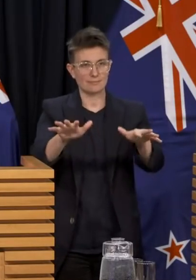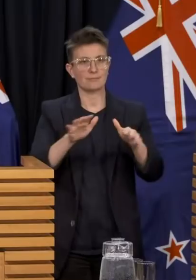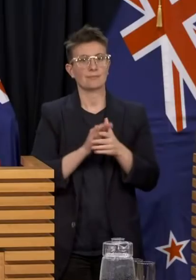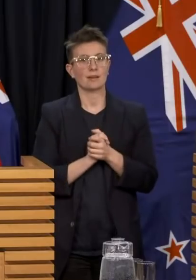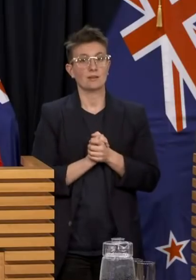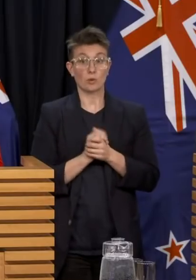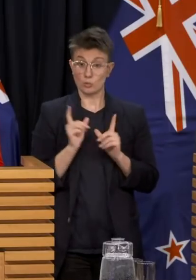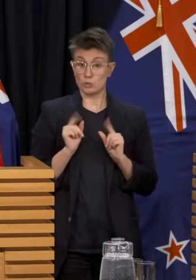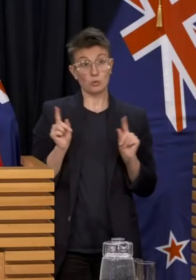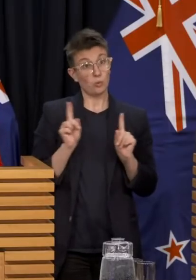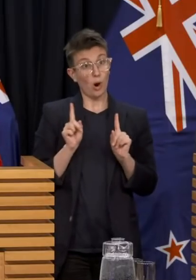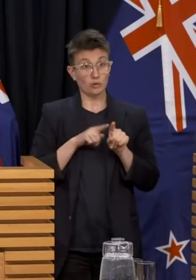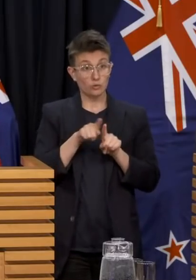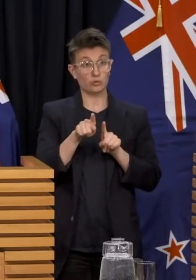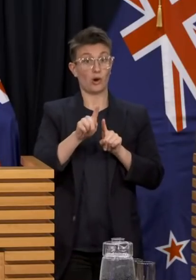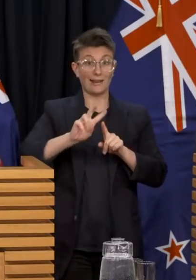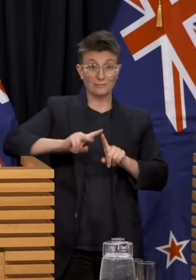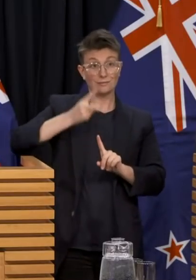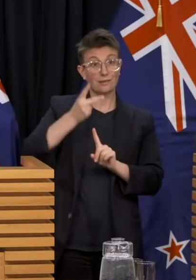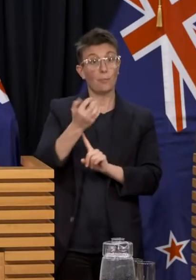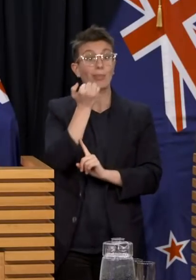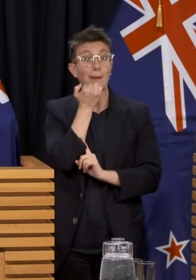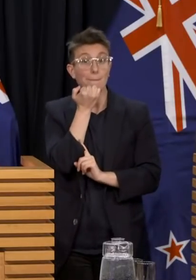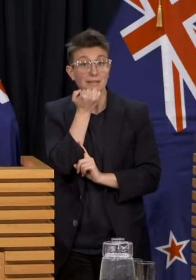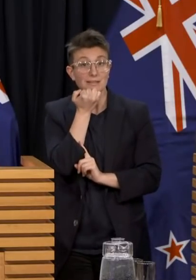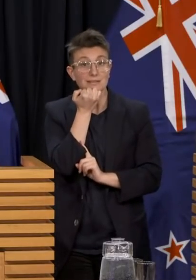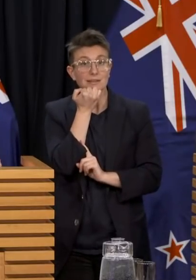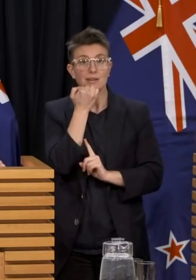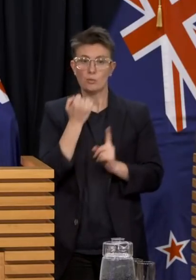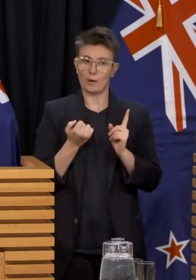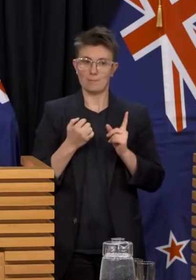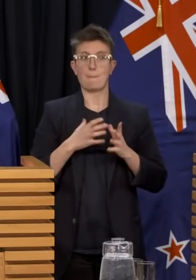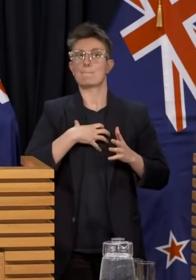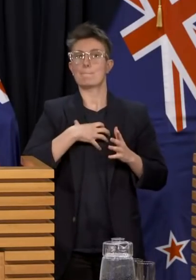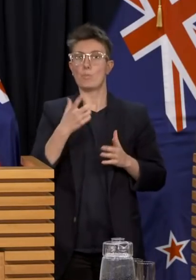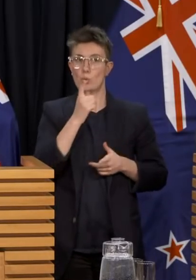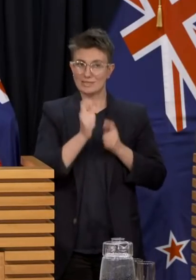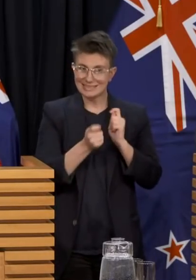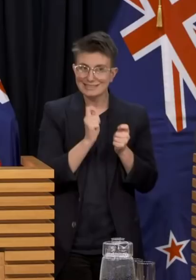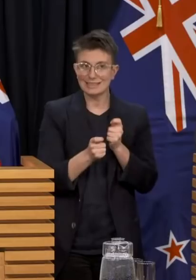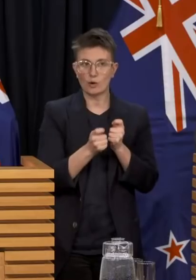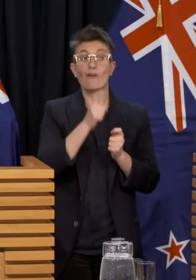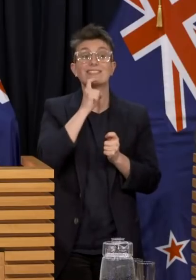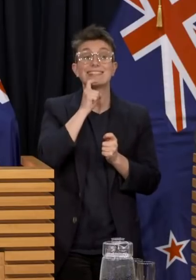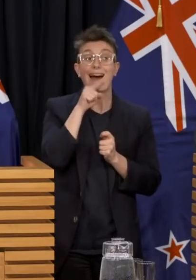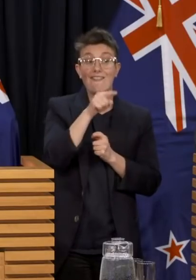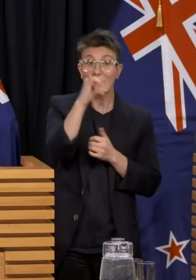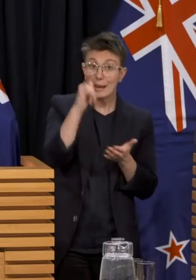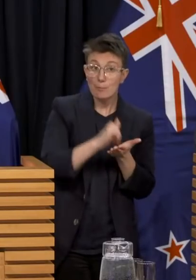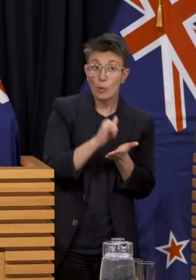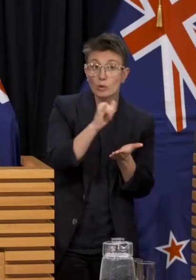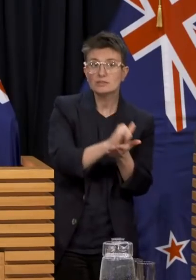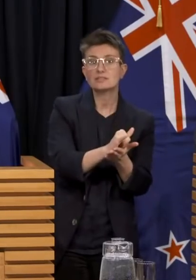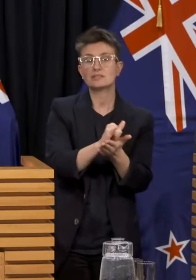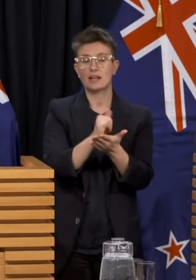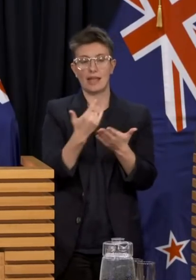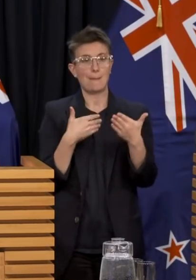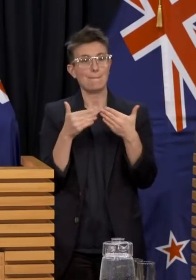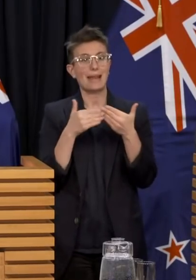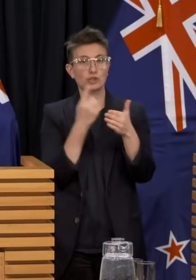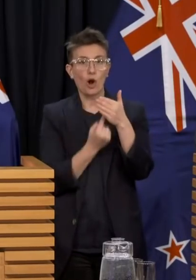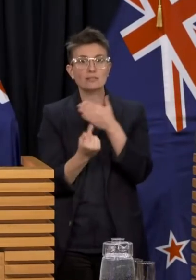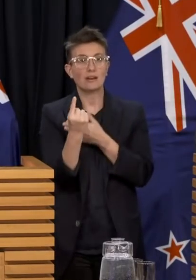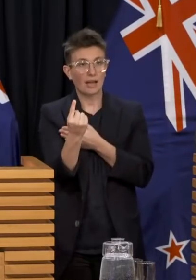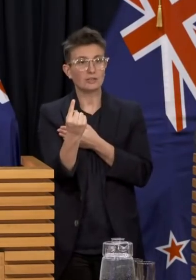things, including increasing the frequency of testing of staff working at airports and managed isolation and quarantine facilities, as well